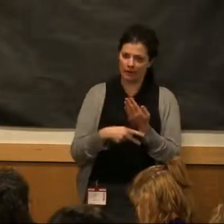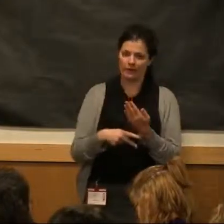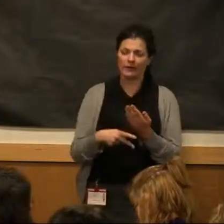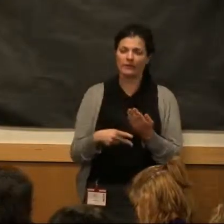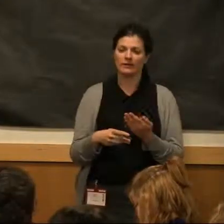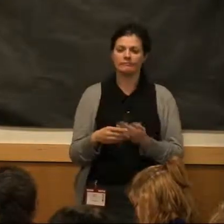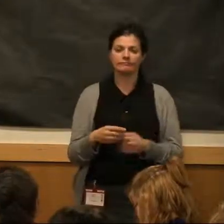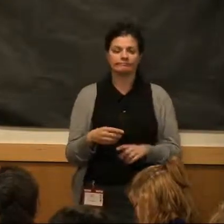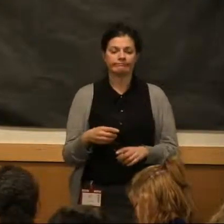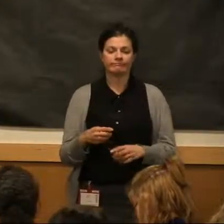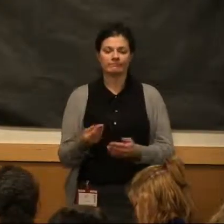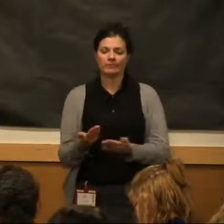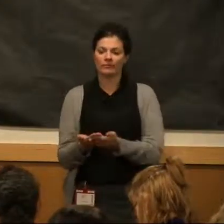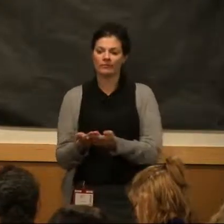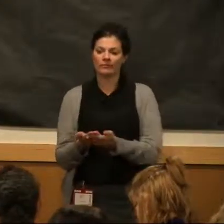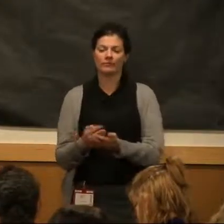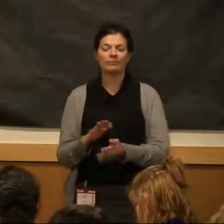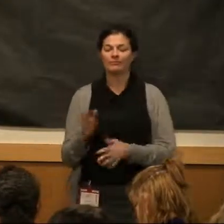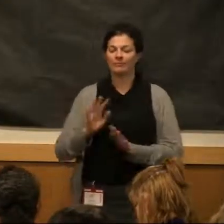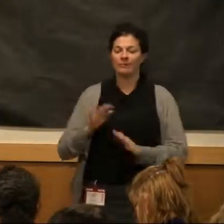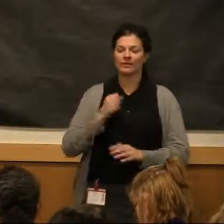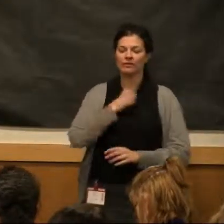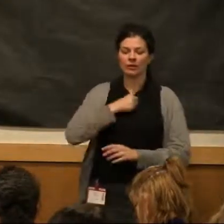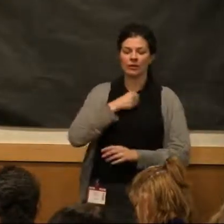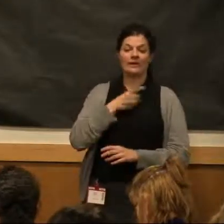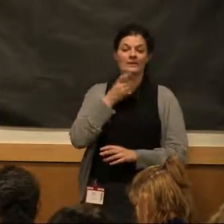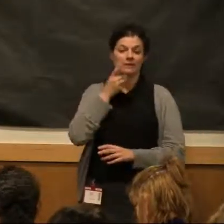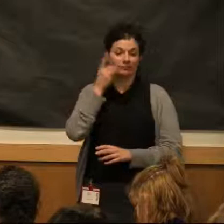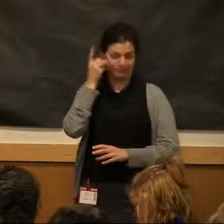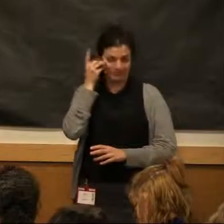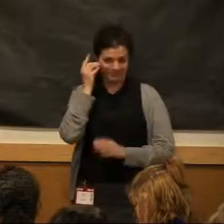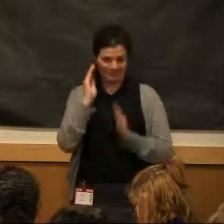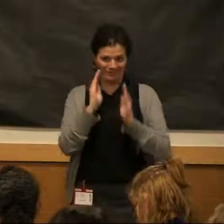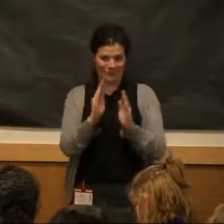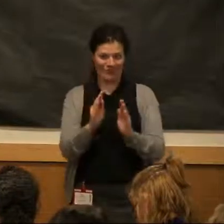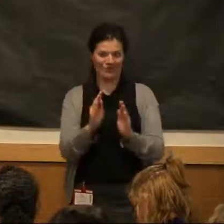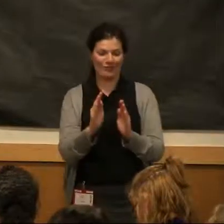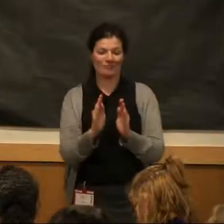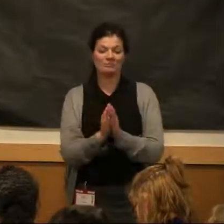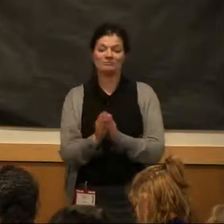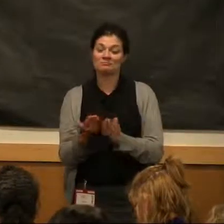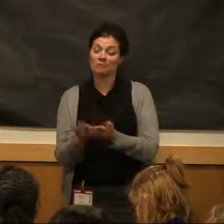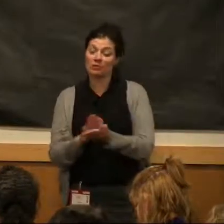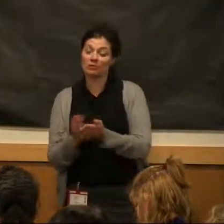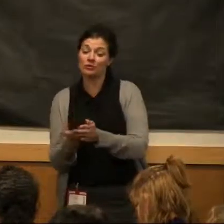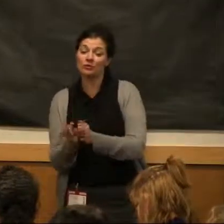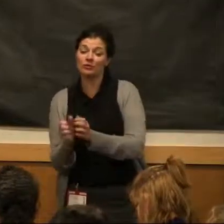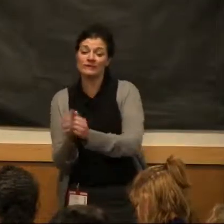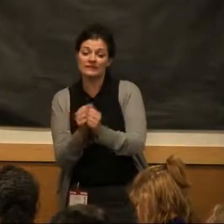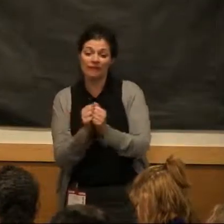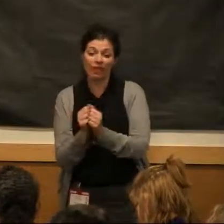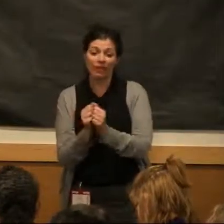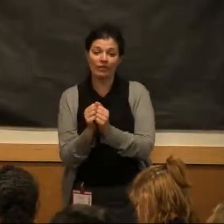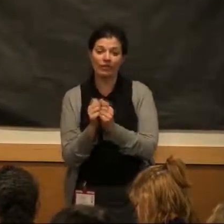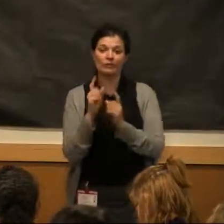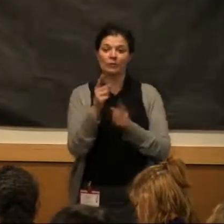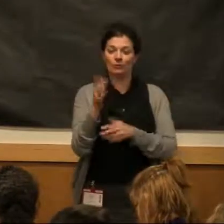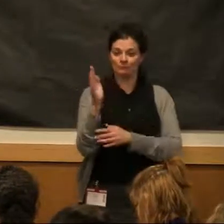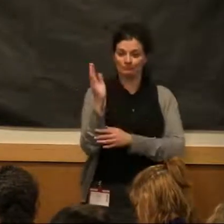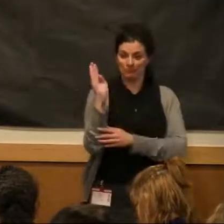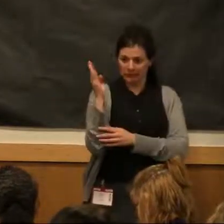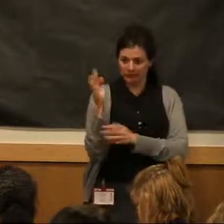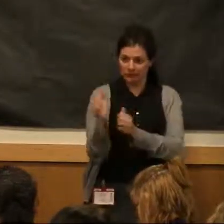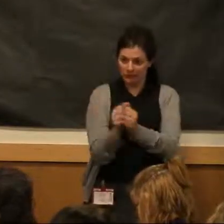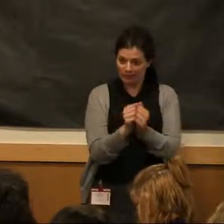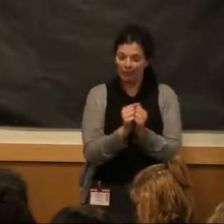cooking dinners in the residence halls, I'm sorry. Anywhere from cooking dinners together to being able to go to speakers